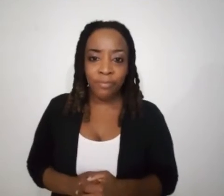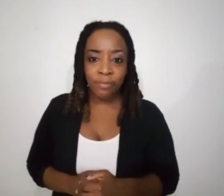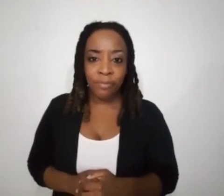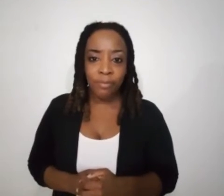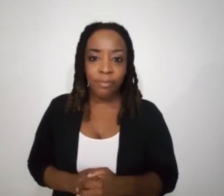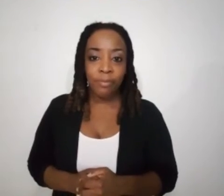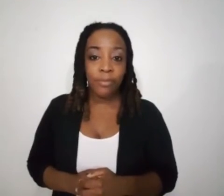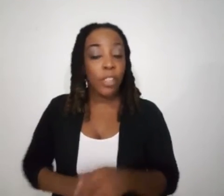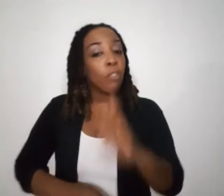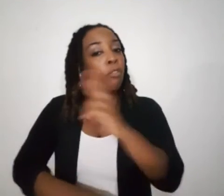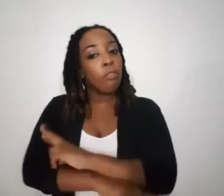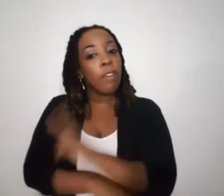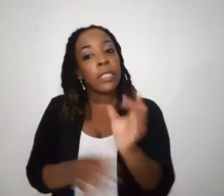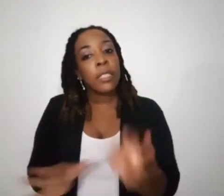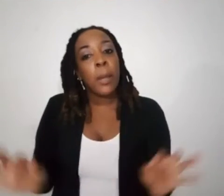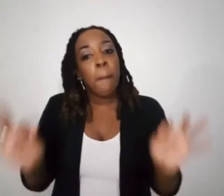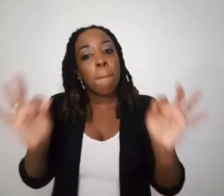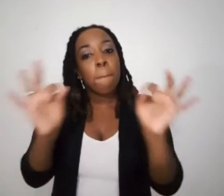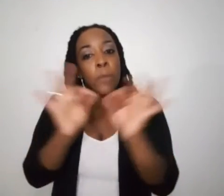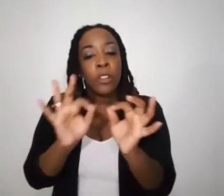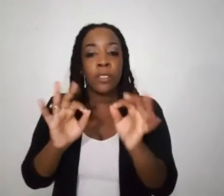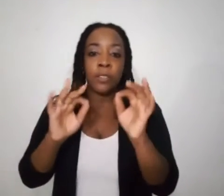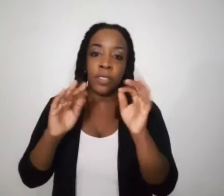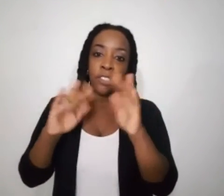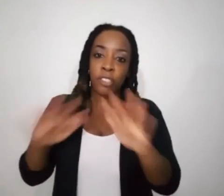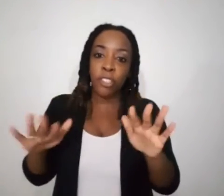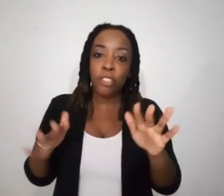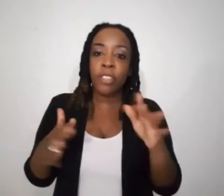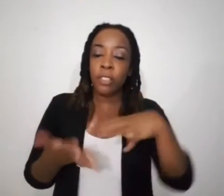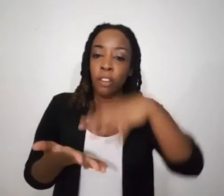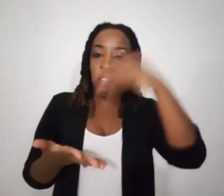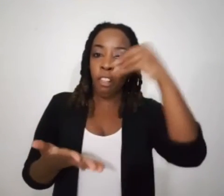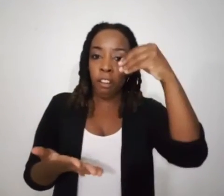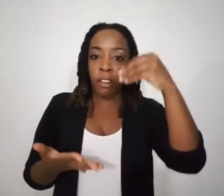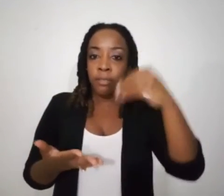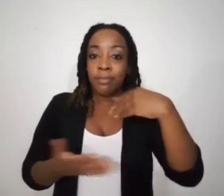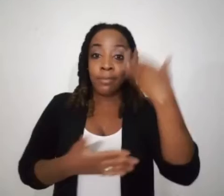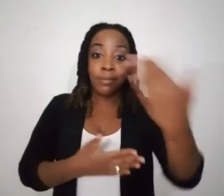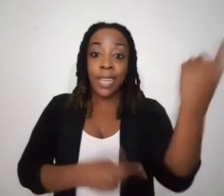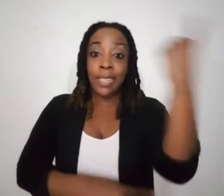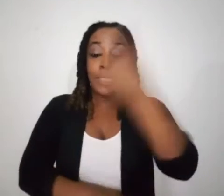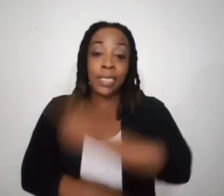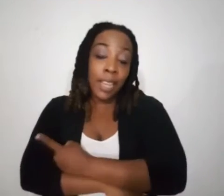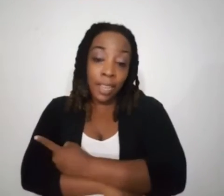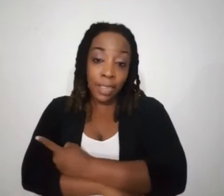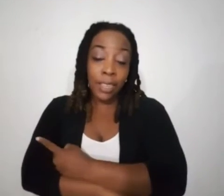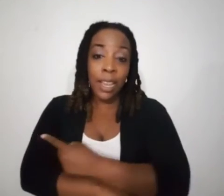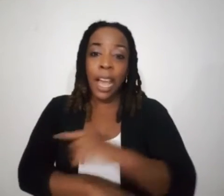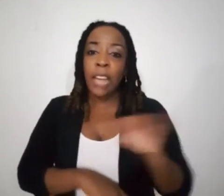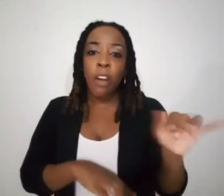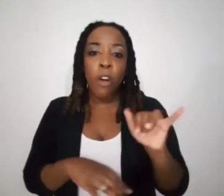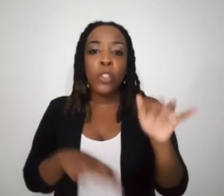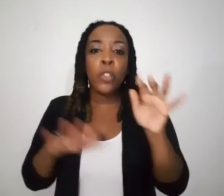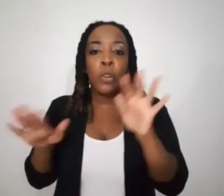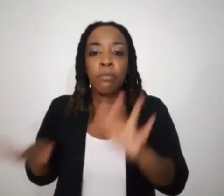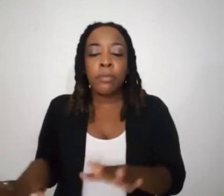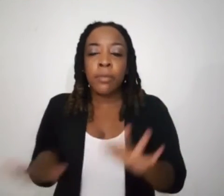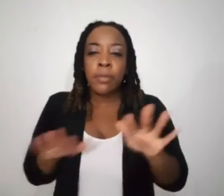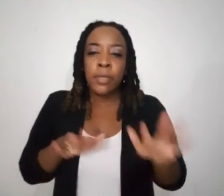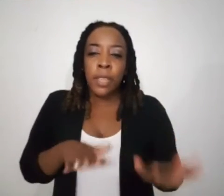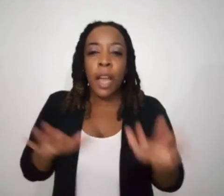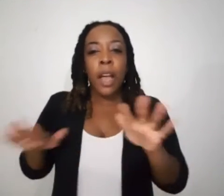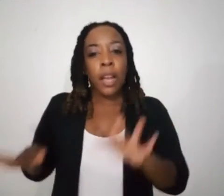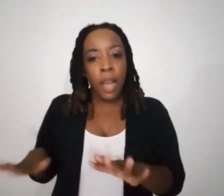next day and to have a temperament that is calm and that